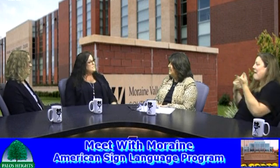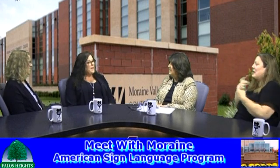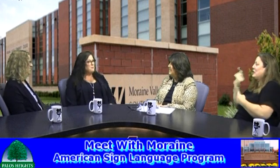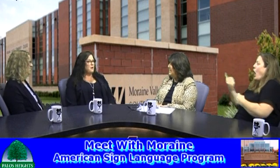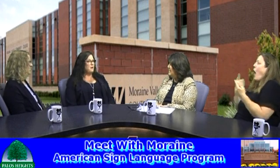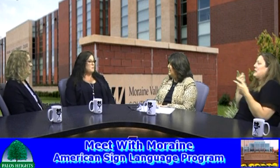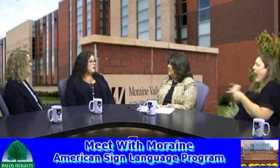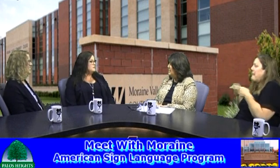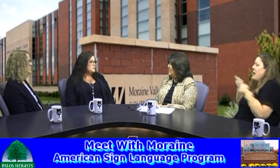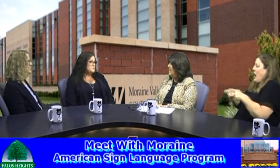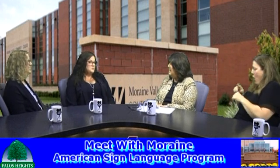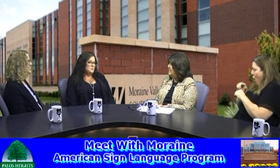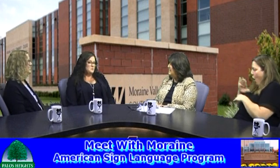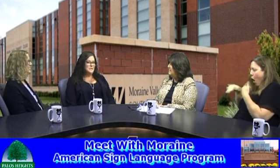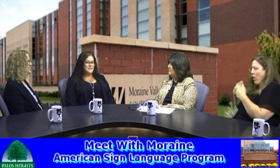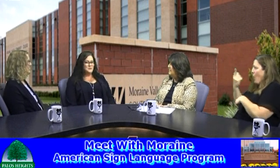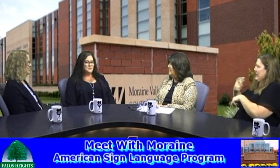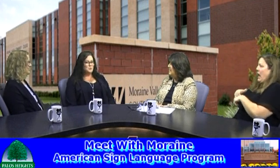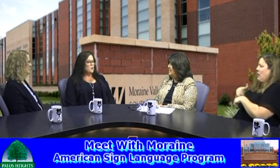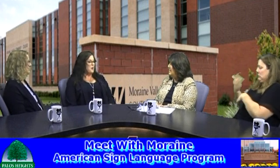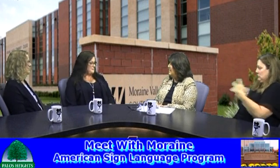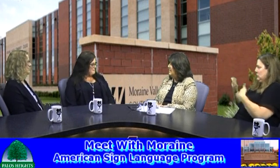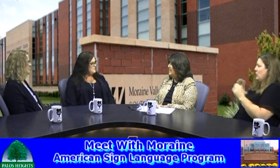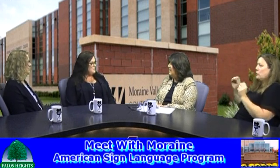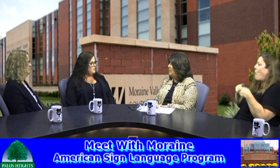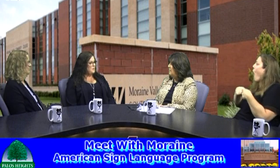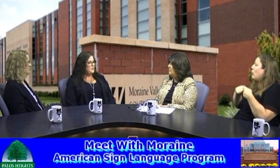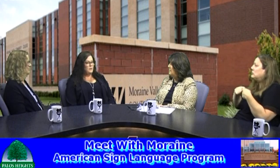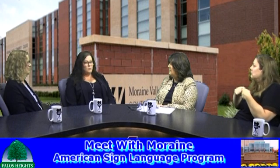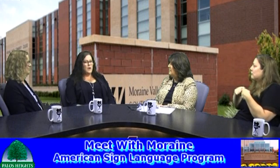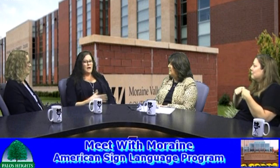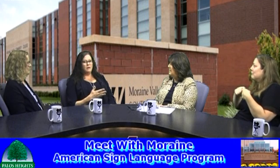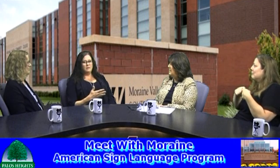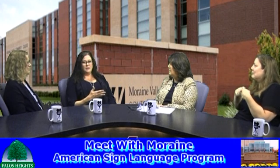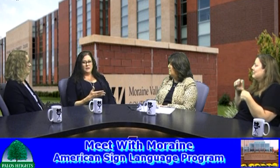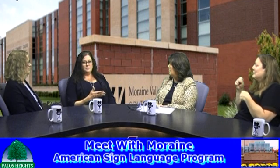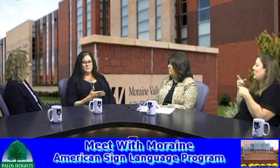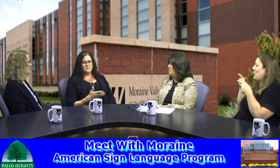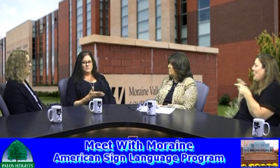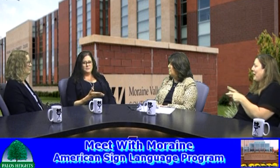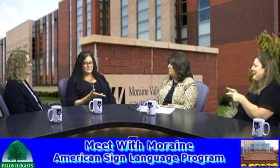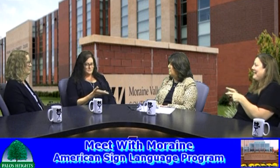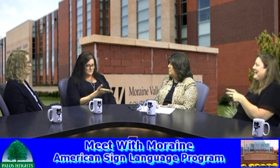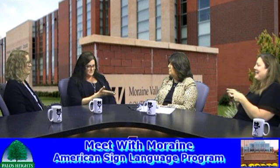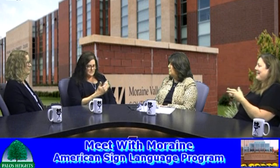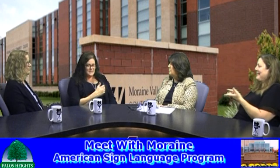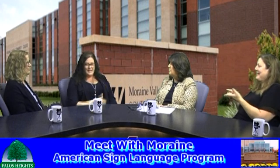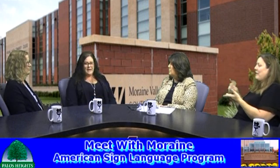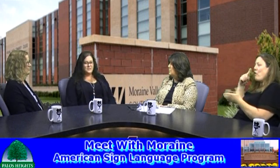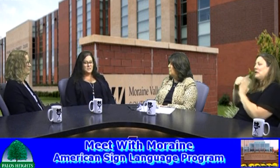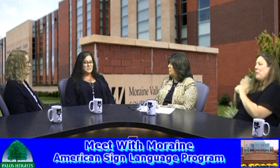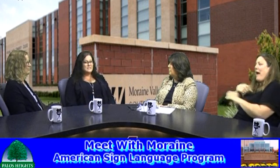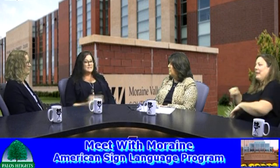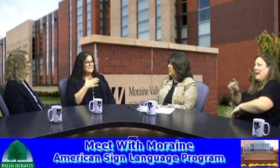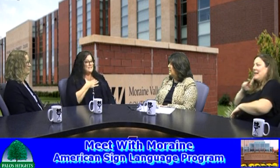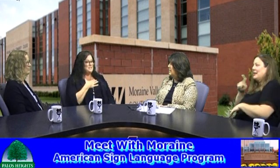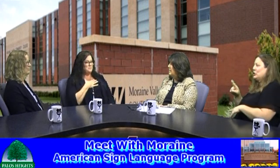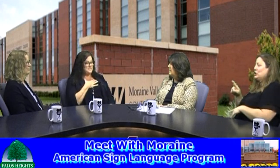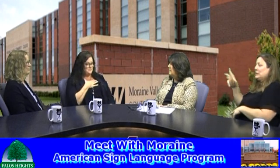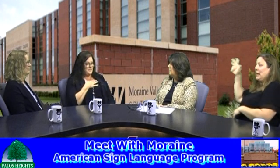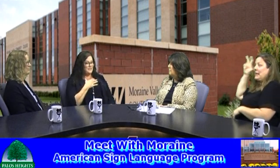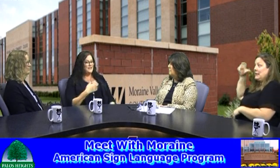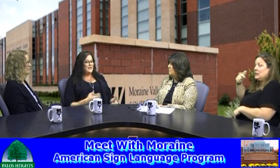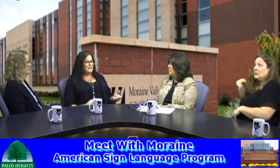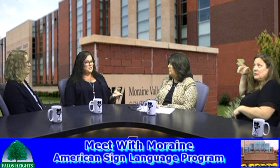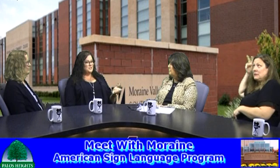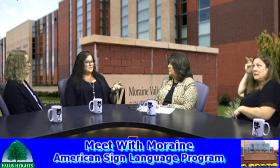is always happening It all at is, once. yes. There's no pausing. So No. while let's say Kathy, she is listening to